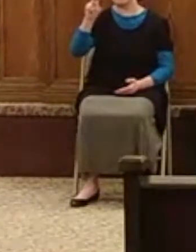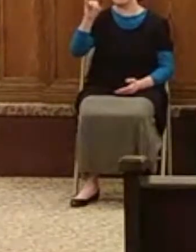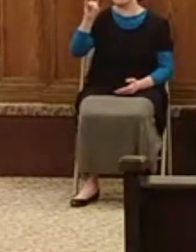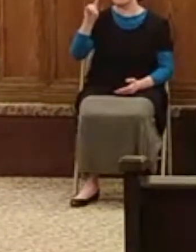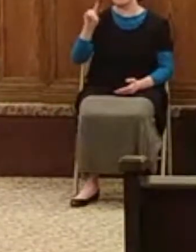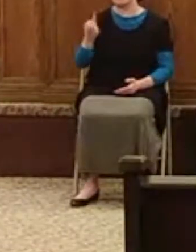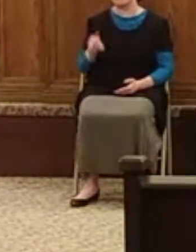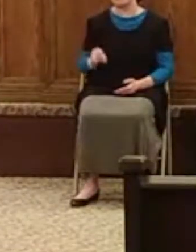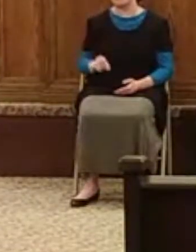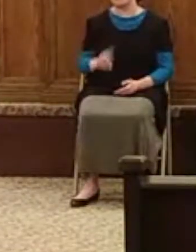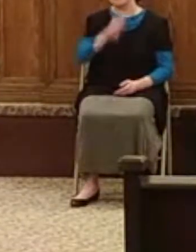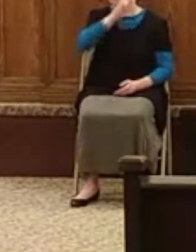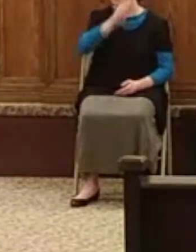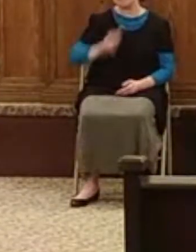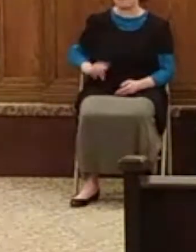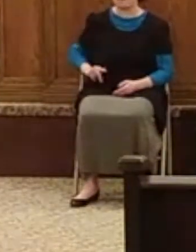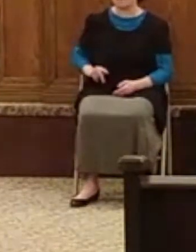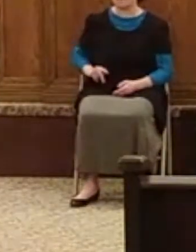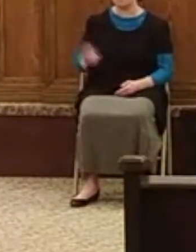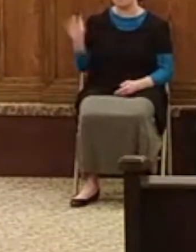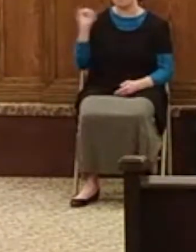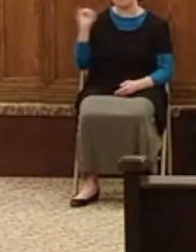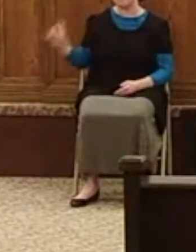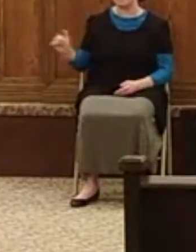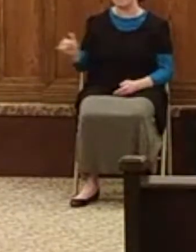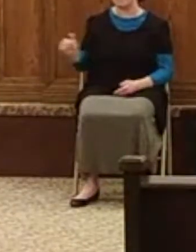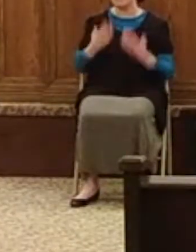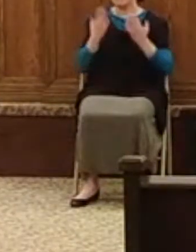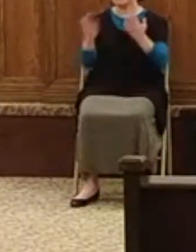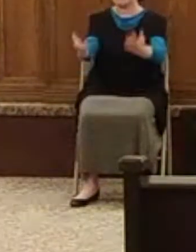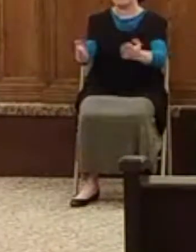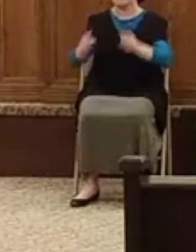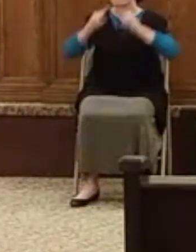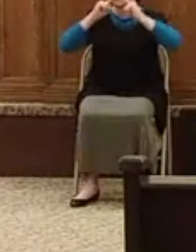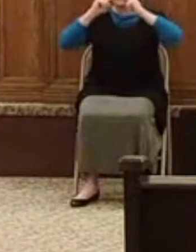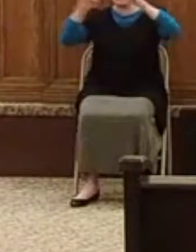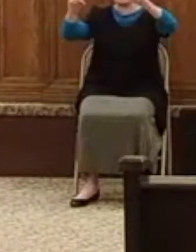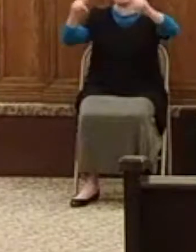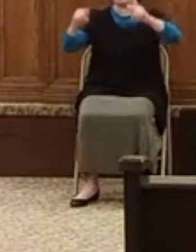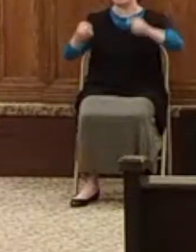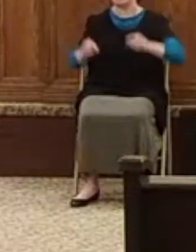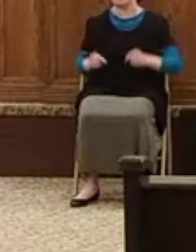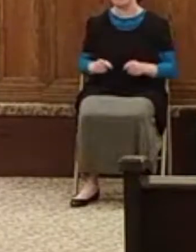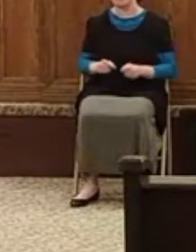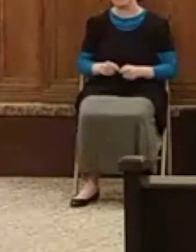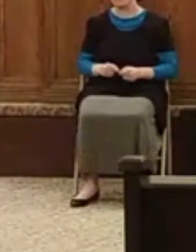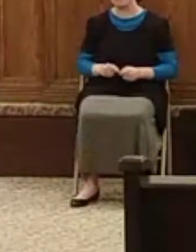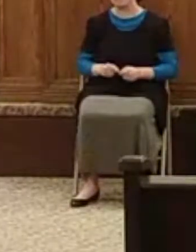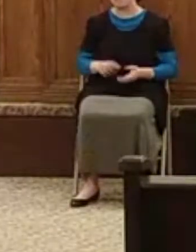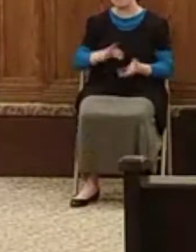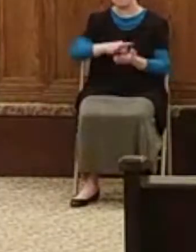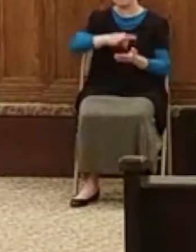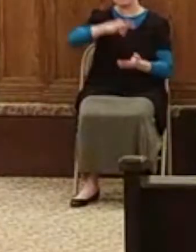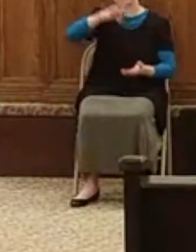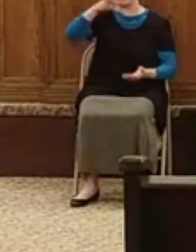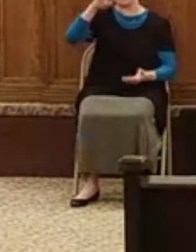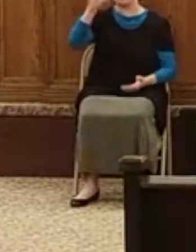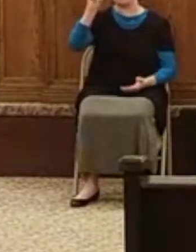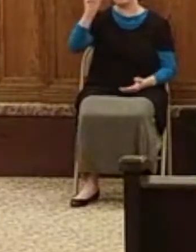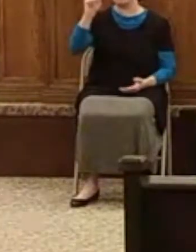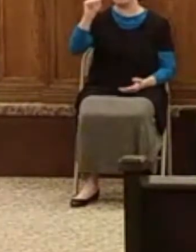David, right, to be the king, to whom also he gave testimony and said, I have